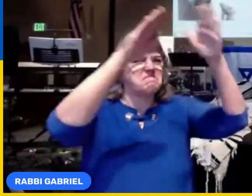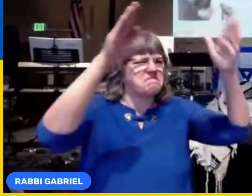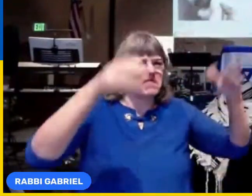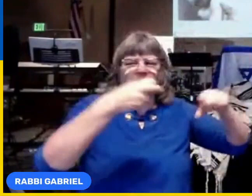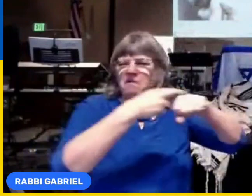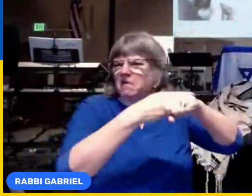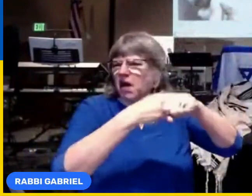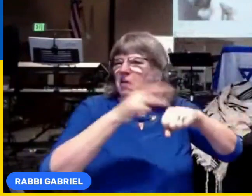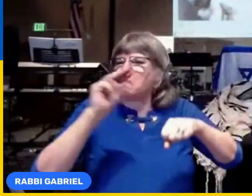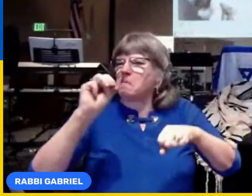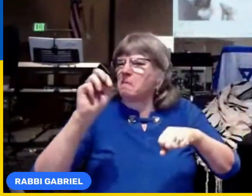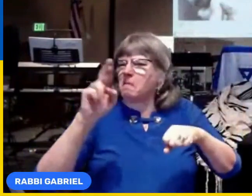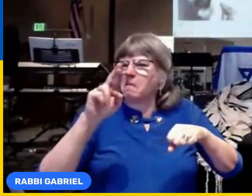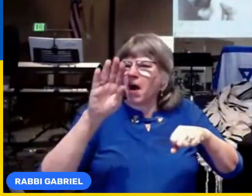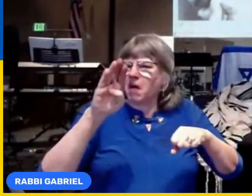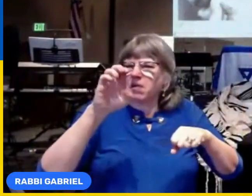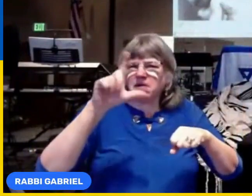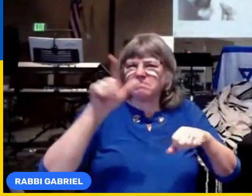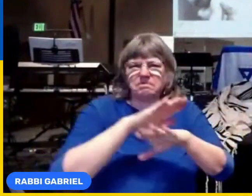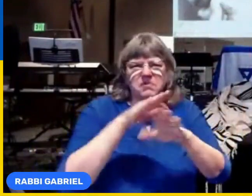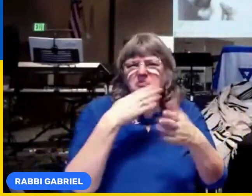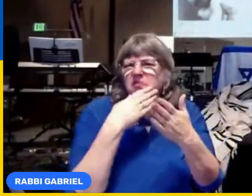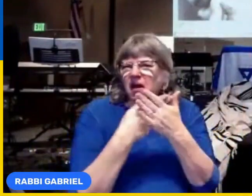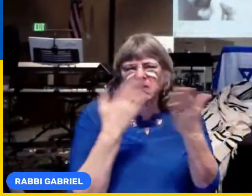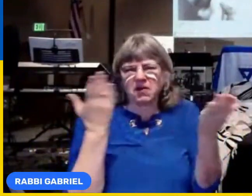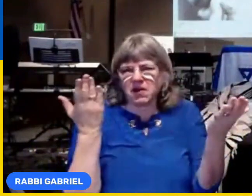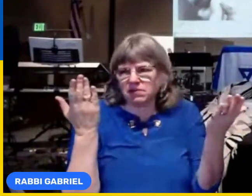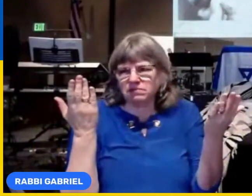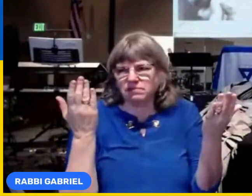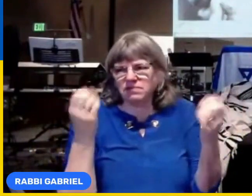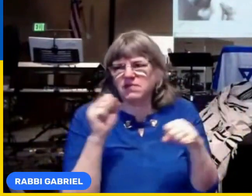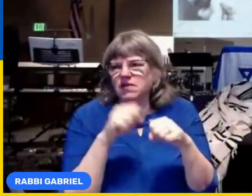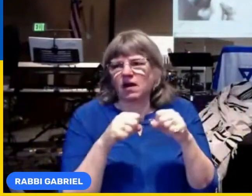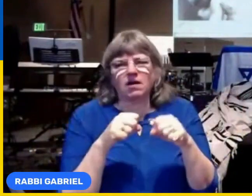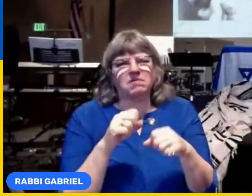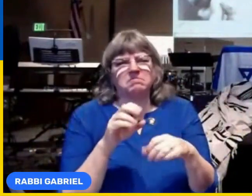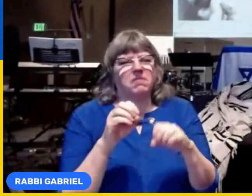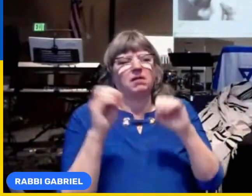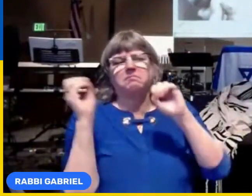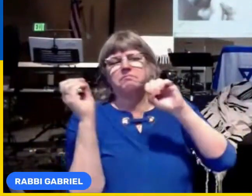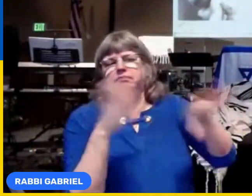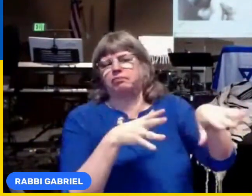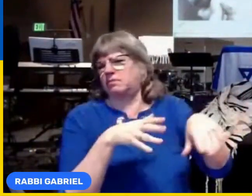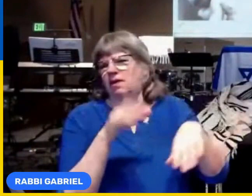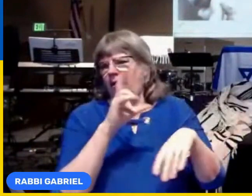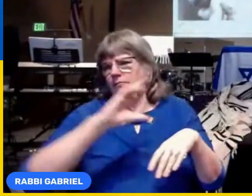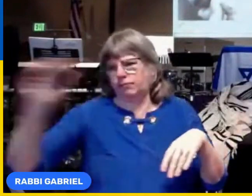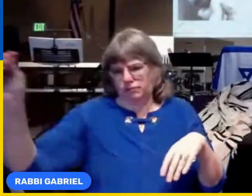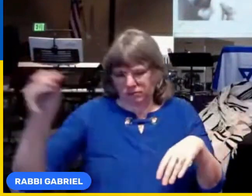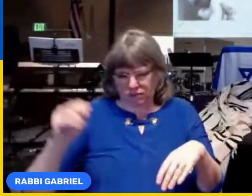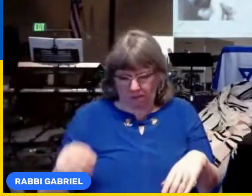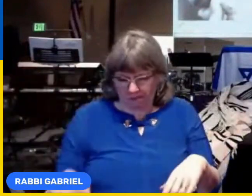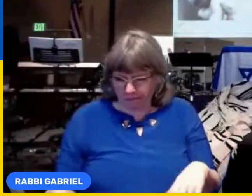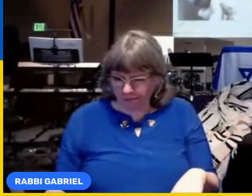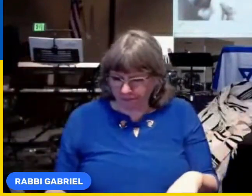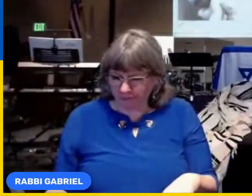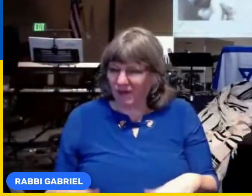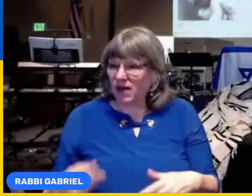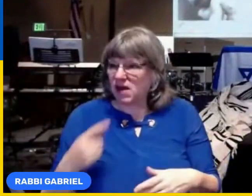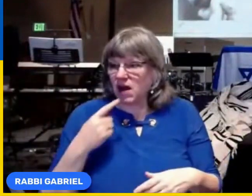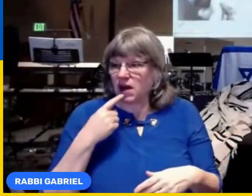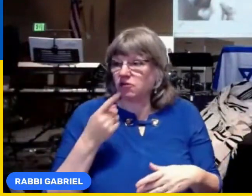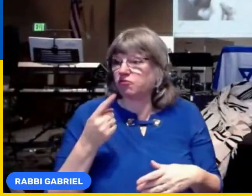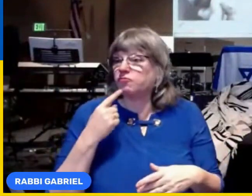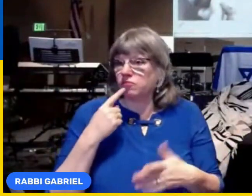Modern scientific analysis of the marble have confirmed that it is indeed a marble of mediocre